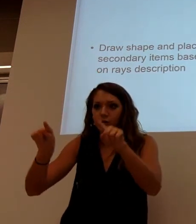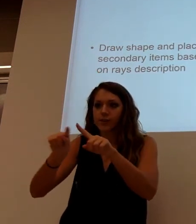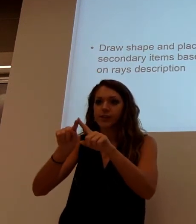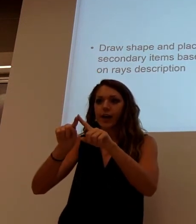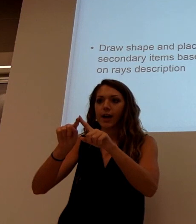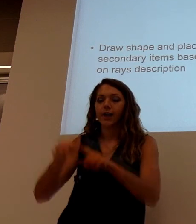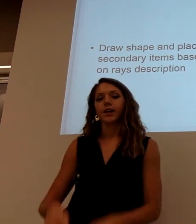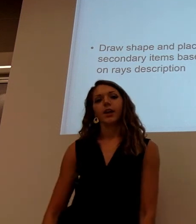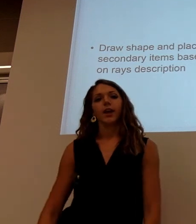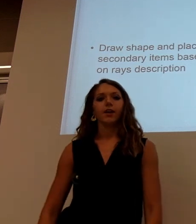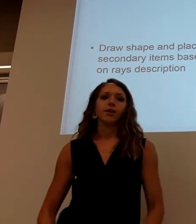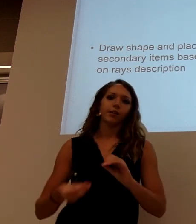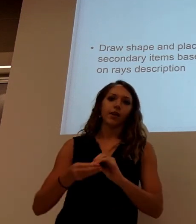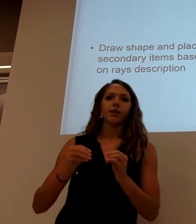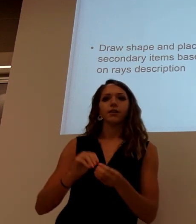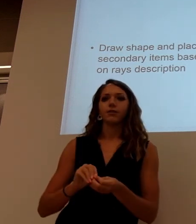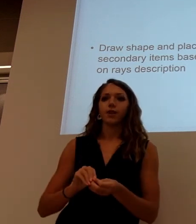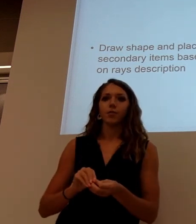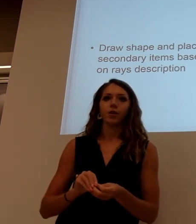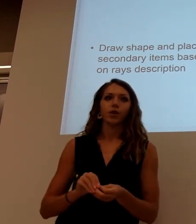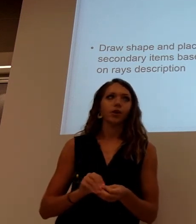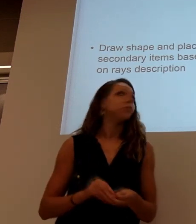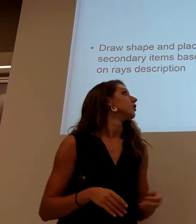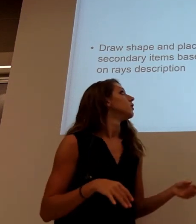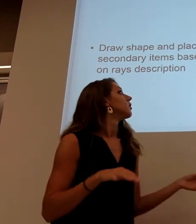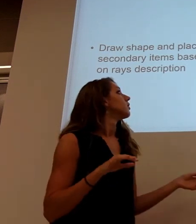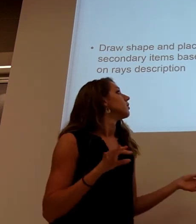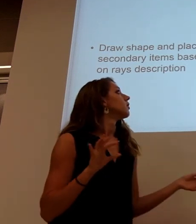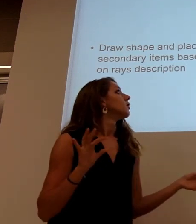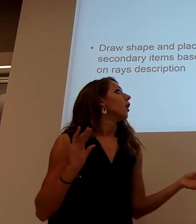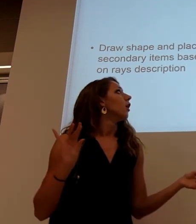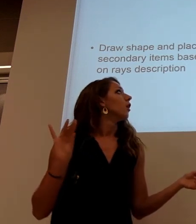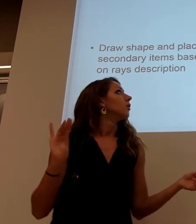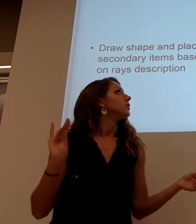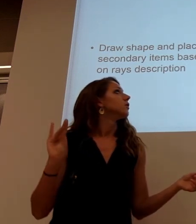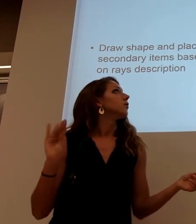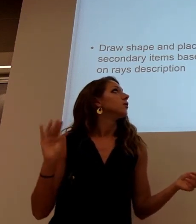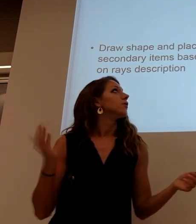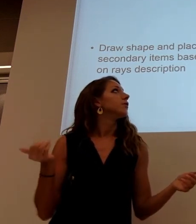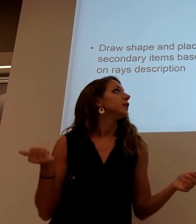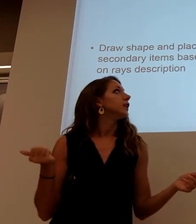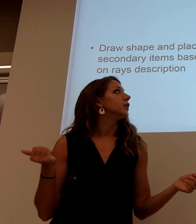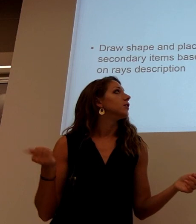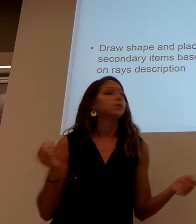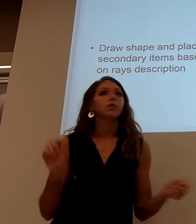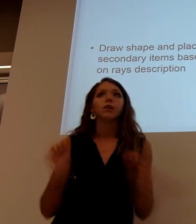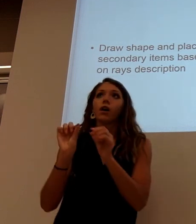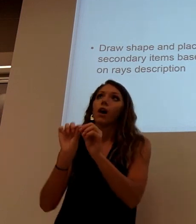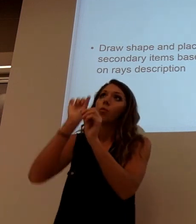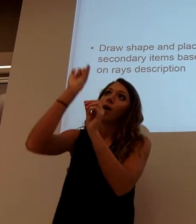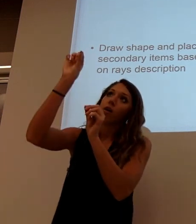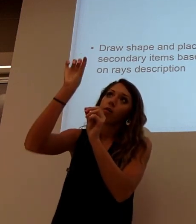circle inside, and then like number, what is it, 15 above,